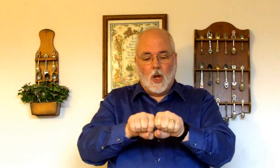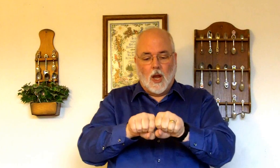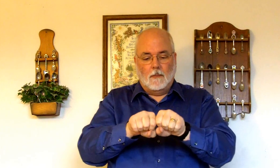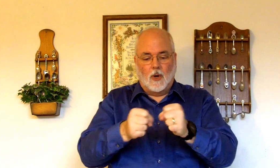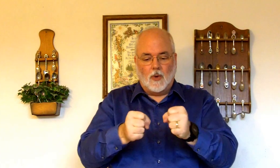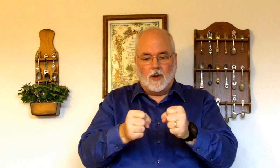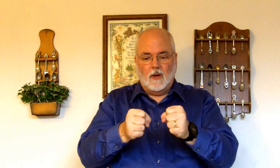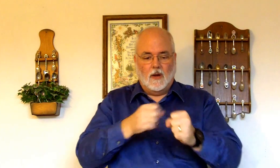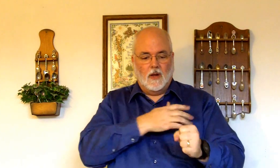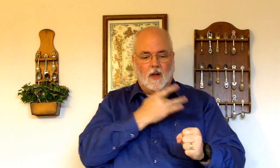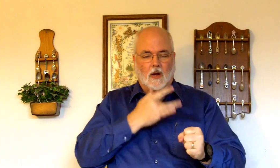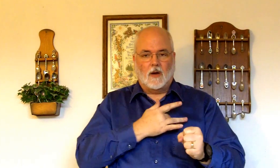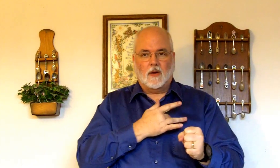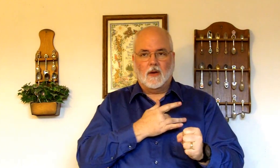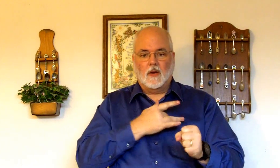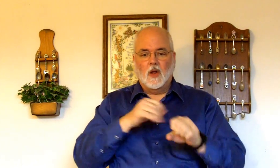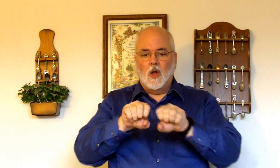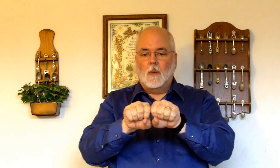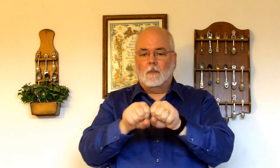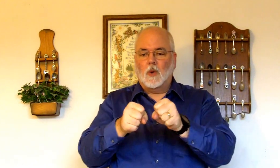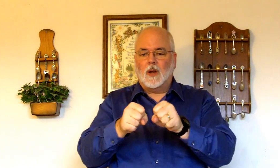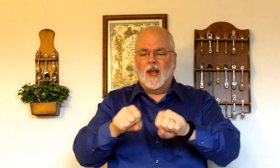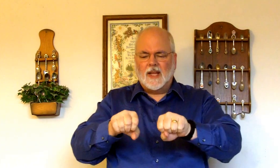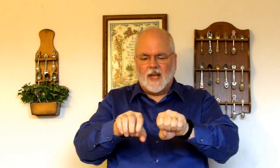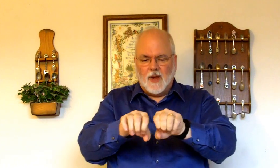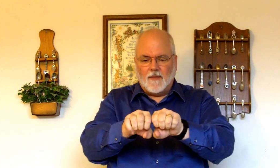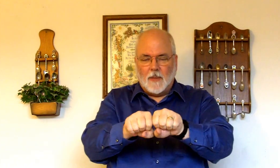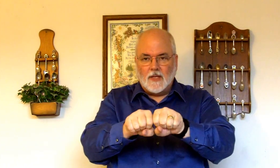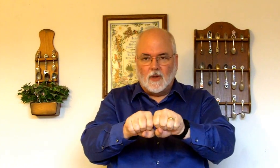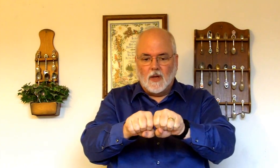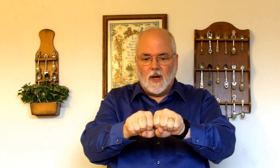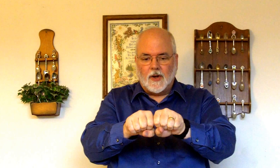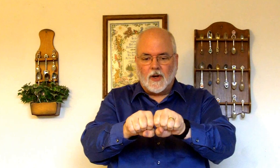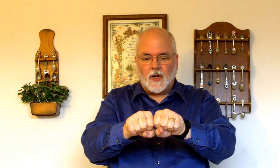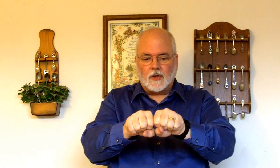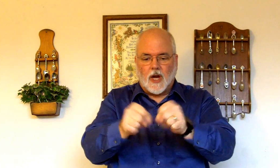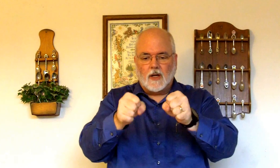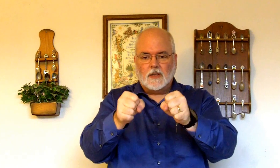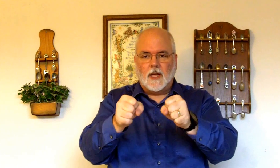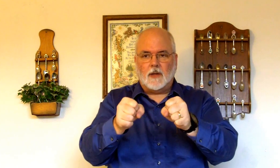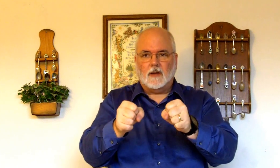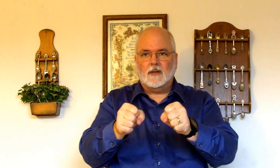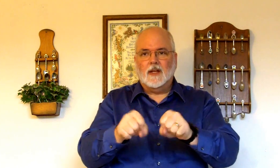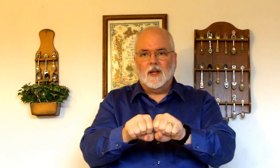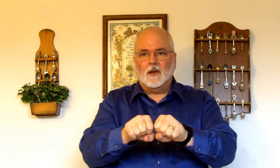A broken heart. Broken. It's like you have a pencil and you're going to go snap it.